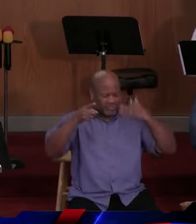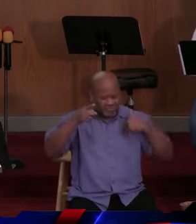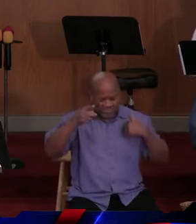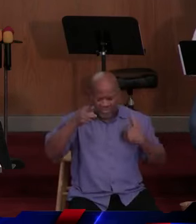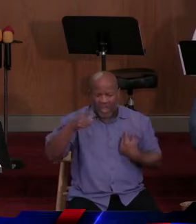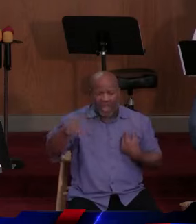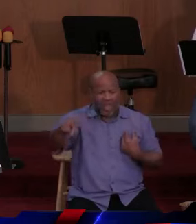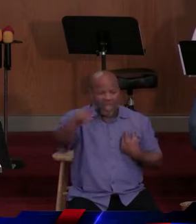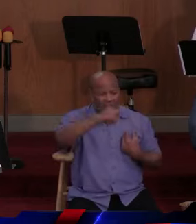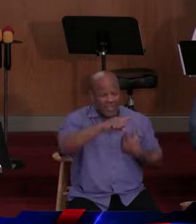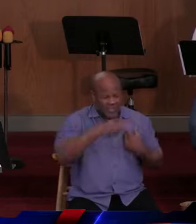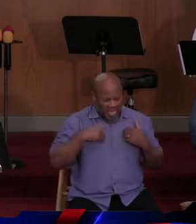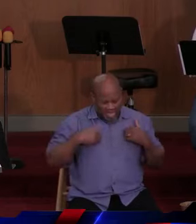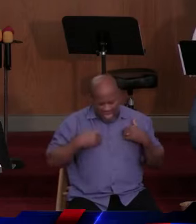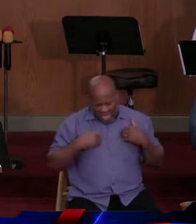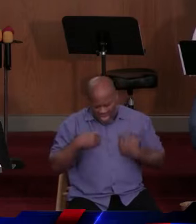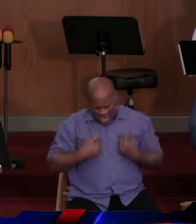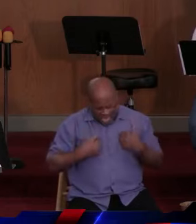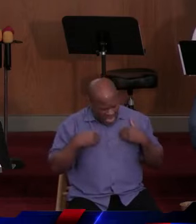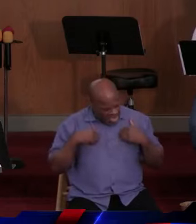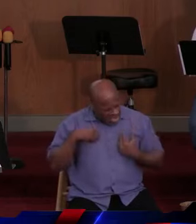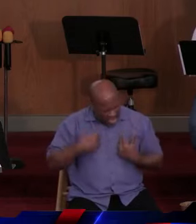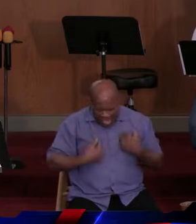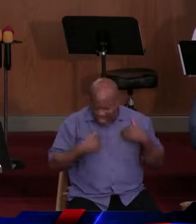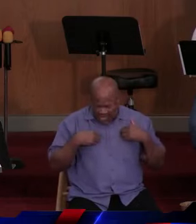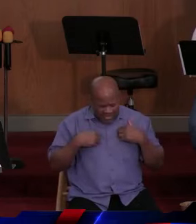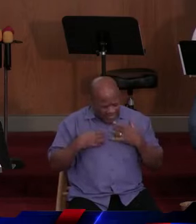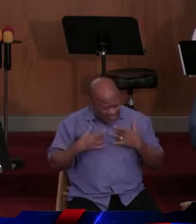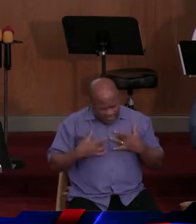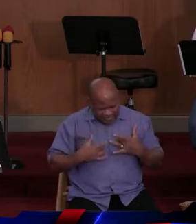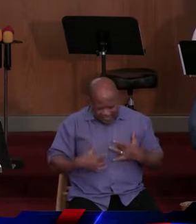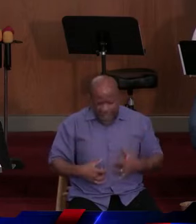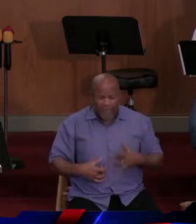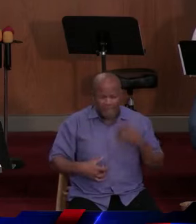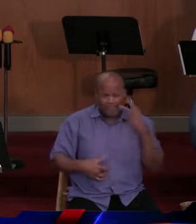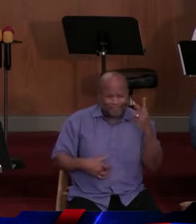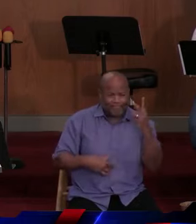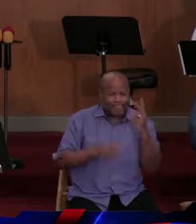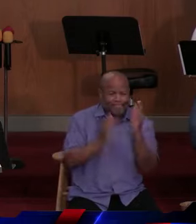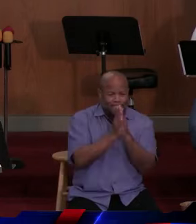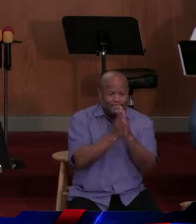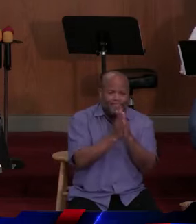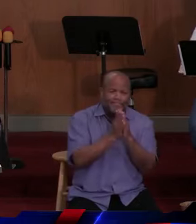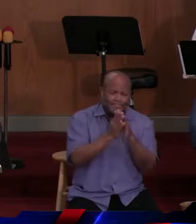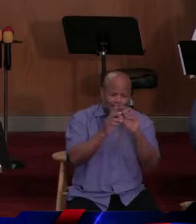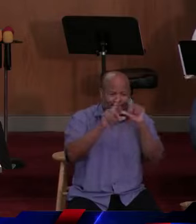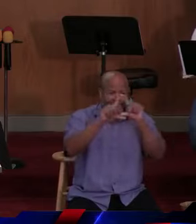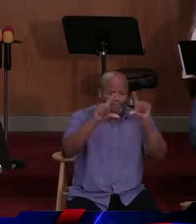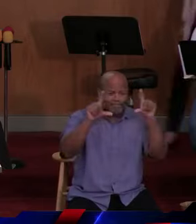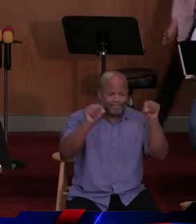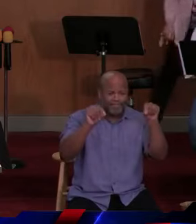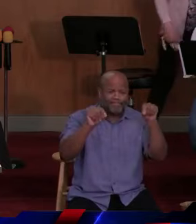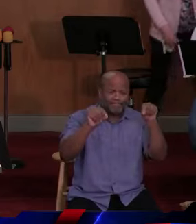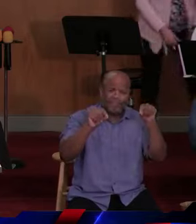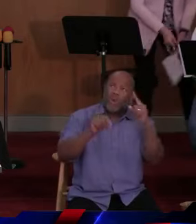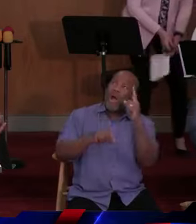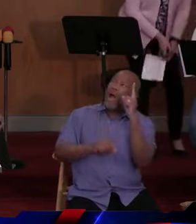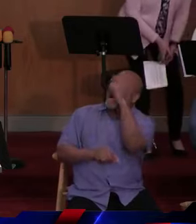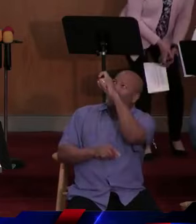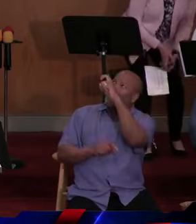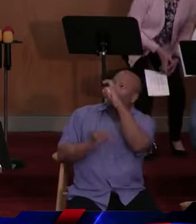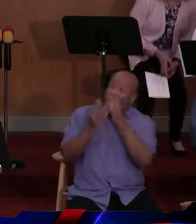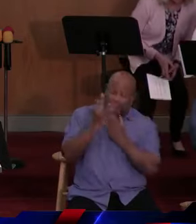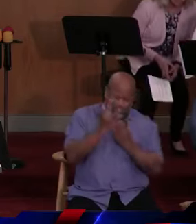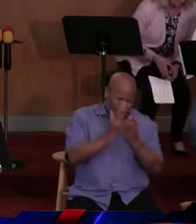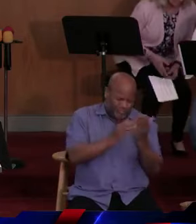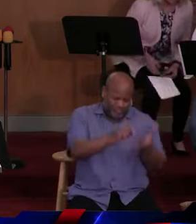wearied, and discouraged. I've seen your prayers, seen your prayer card, intercede. and you're asking God for strength to get through this, look what God